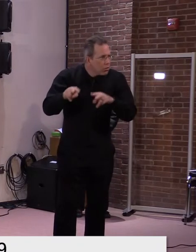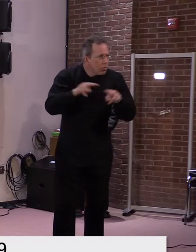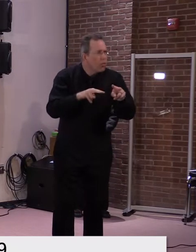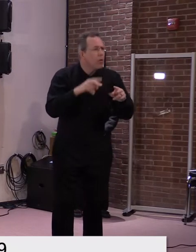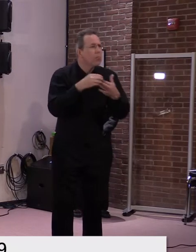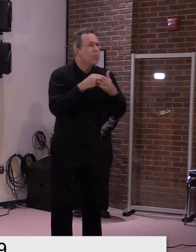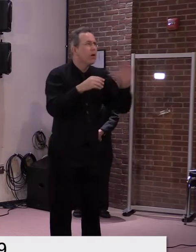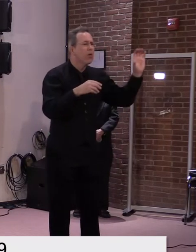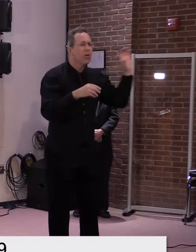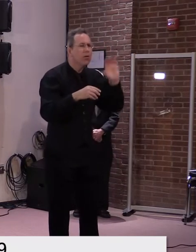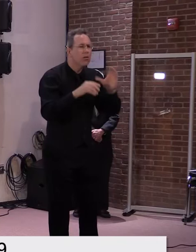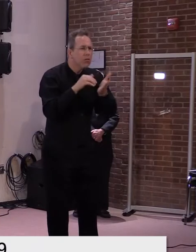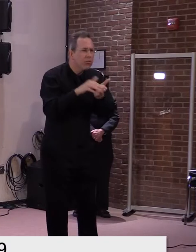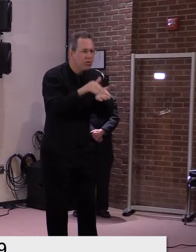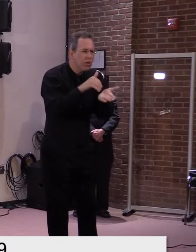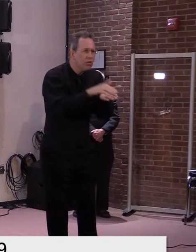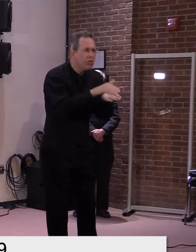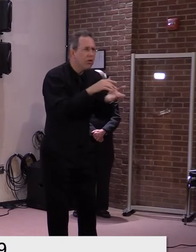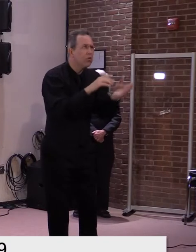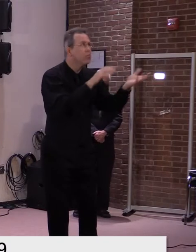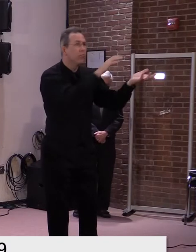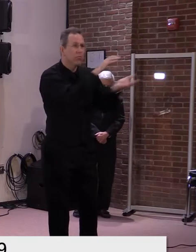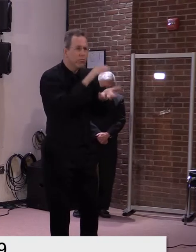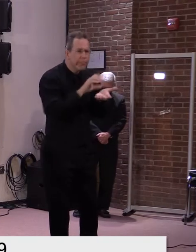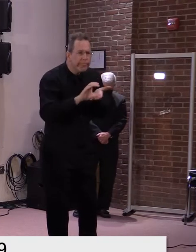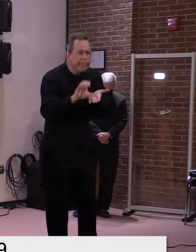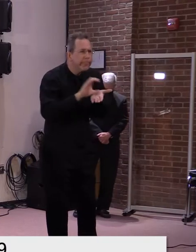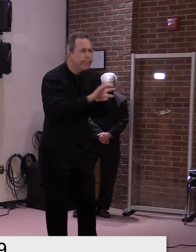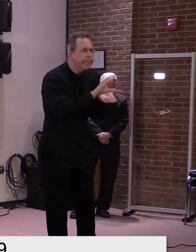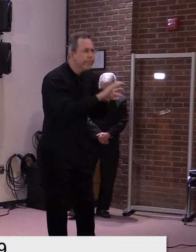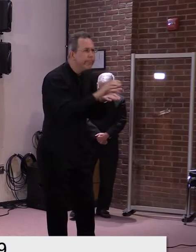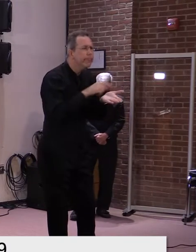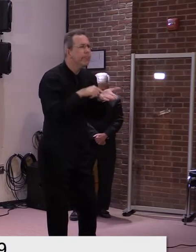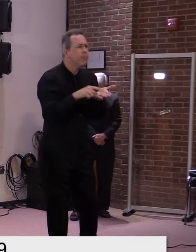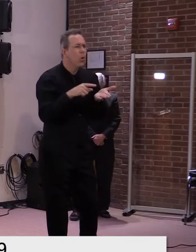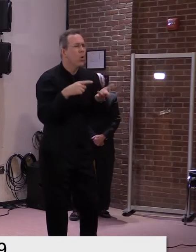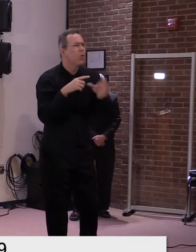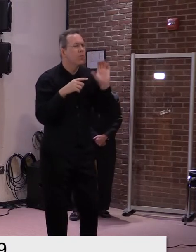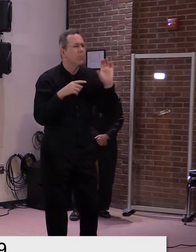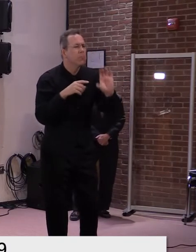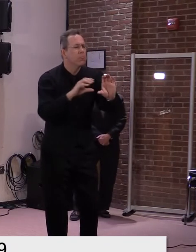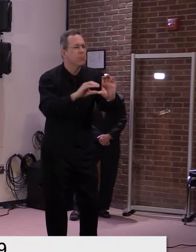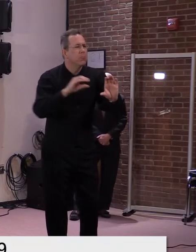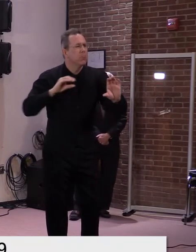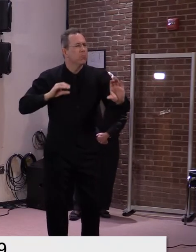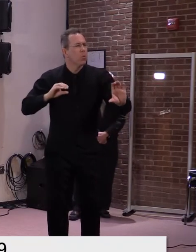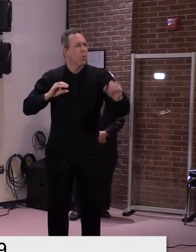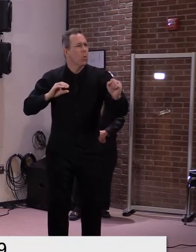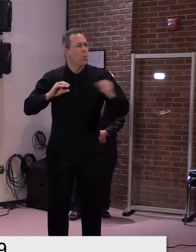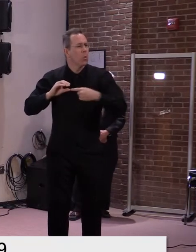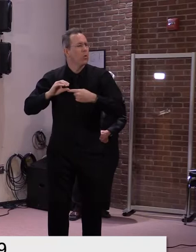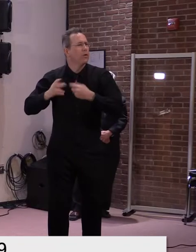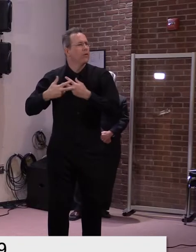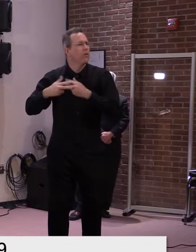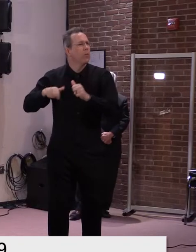one time, or to hold some back for at least a year. We do not know yet